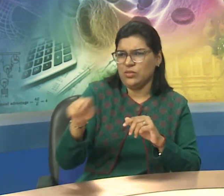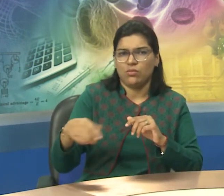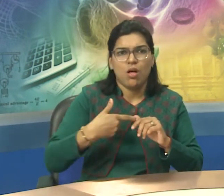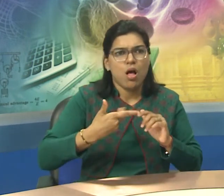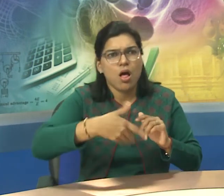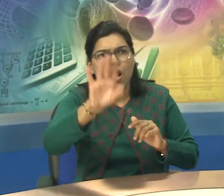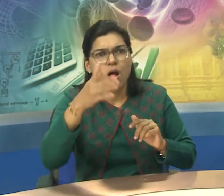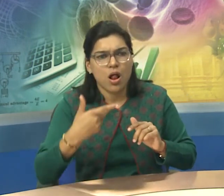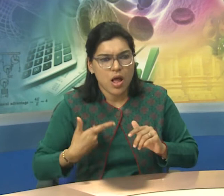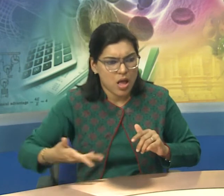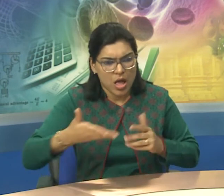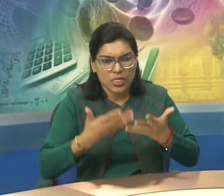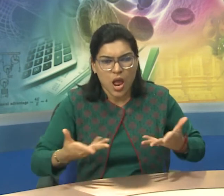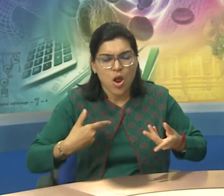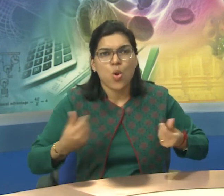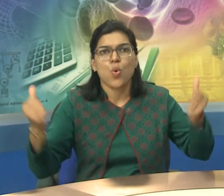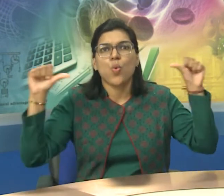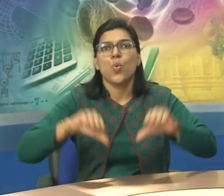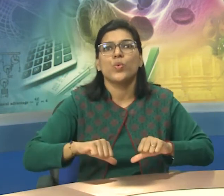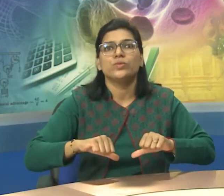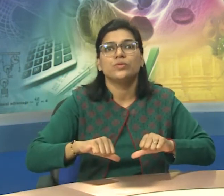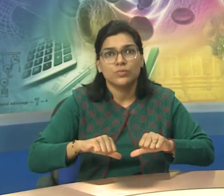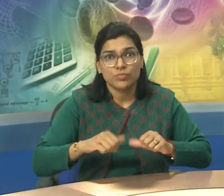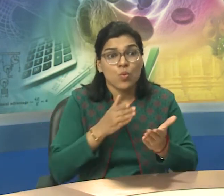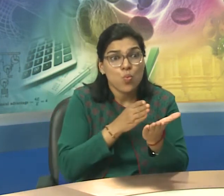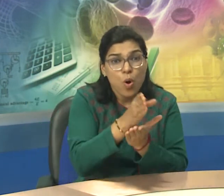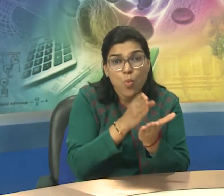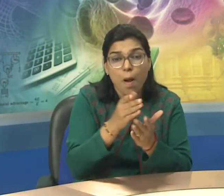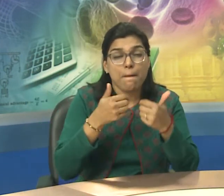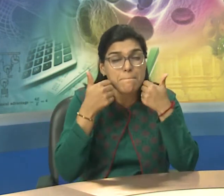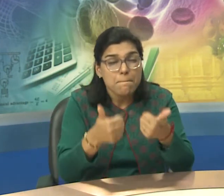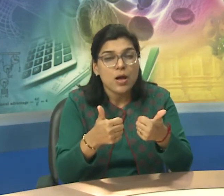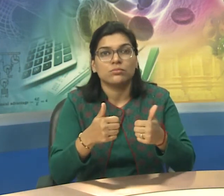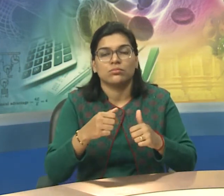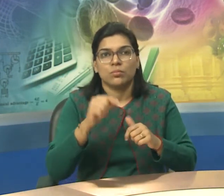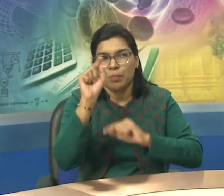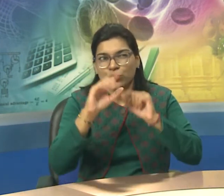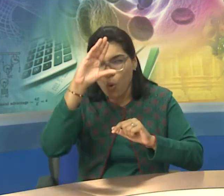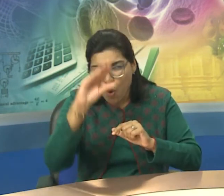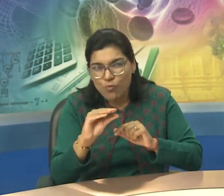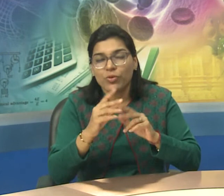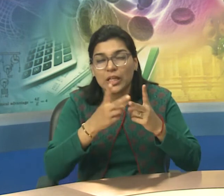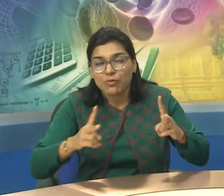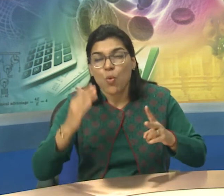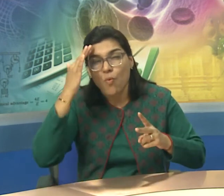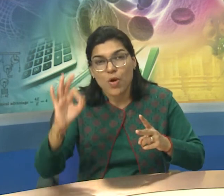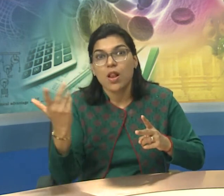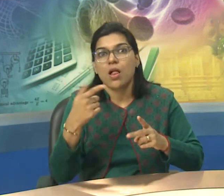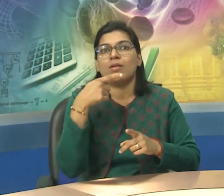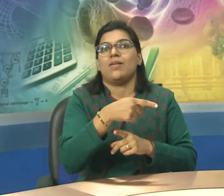customers won't retain with a certain product or a certain company.